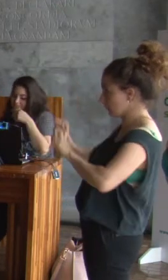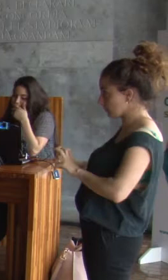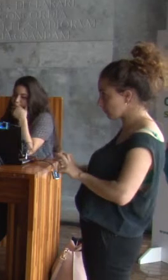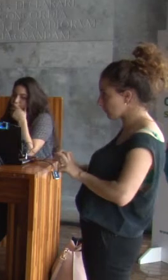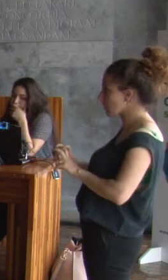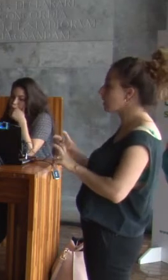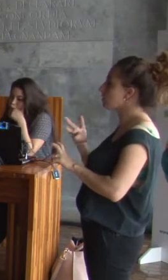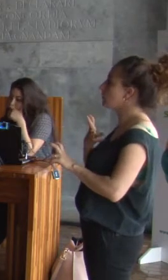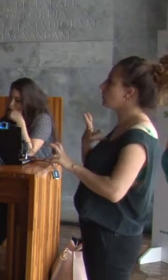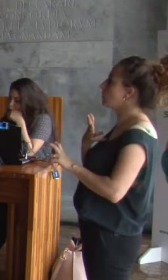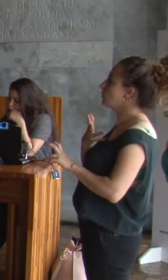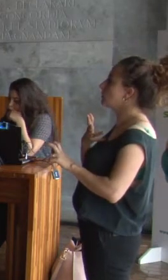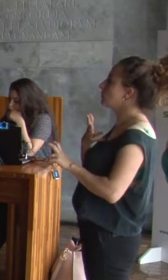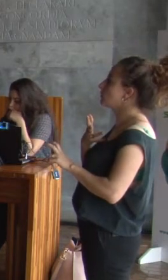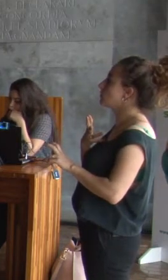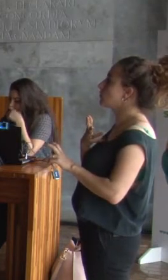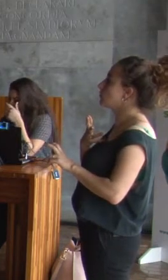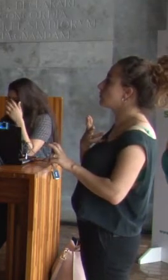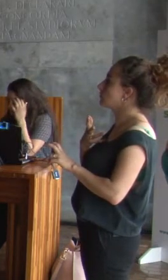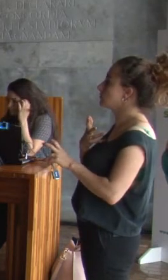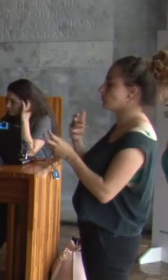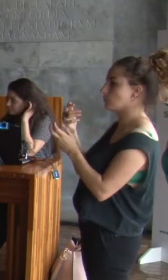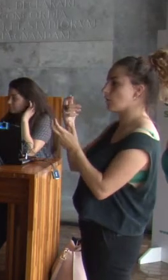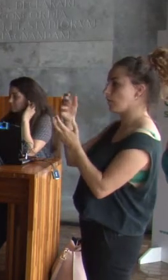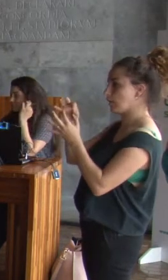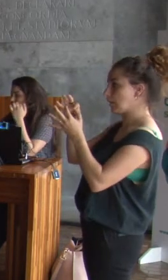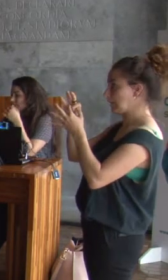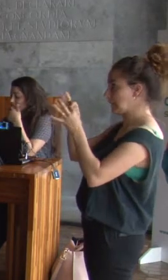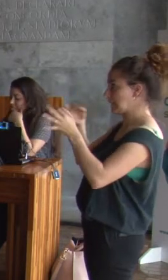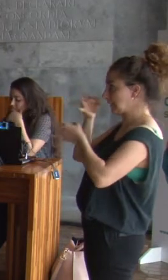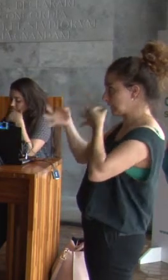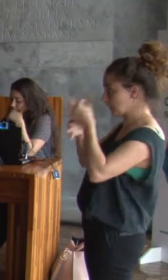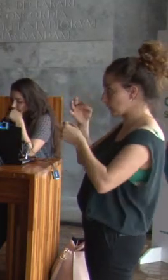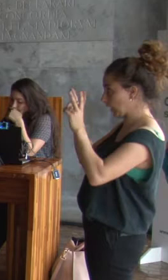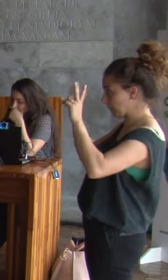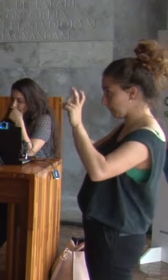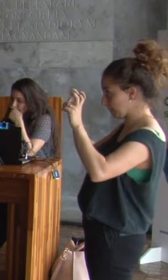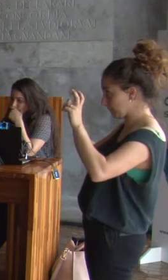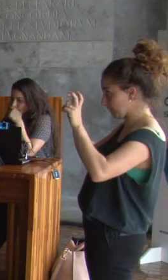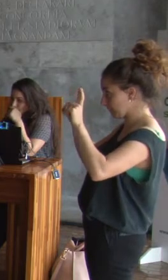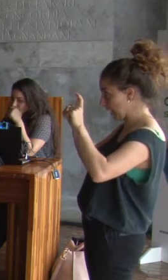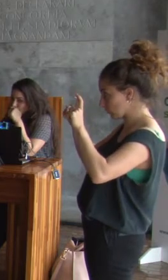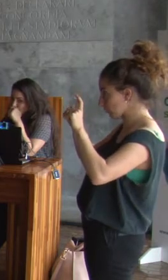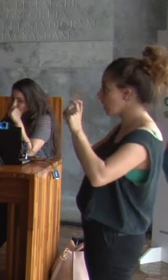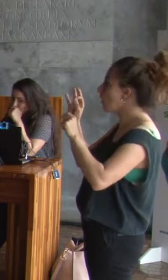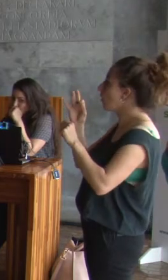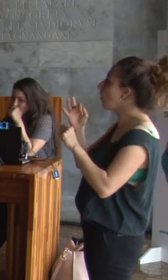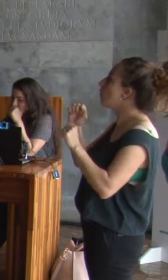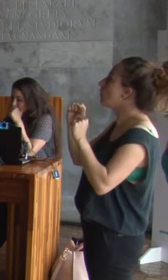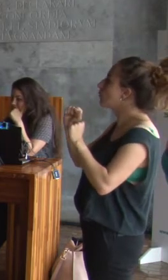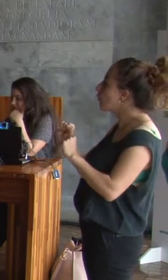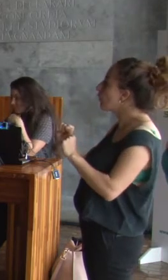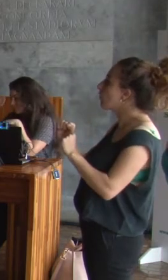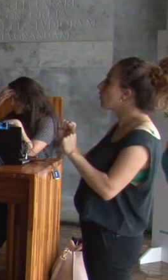electronic publications, provide either descriptions below your images, or you can also use a very useful